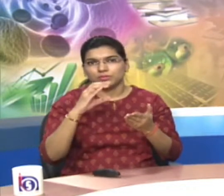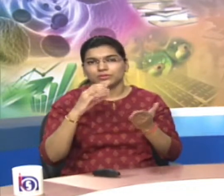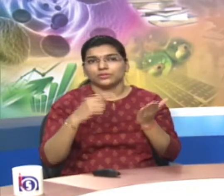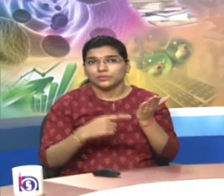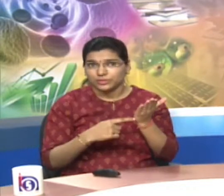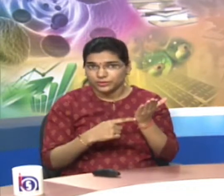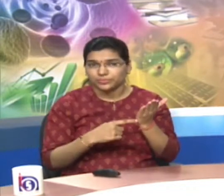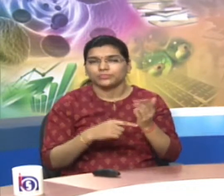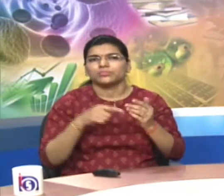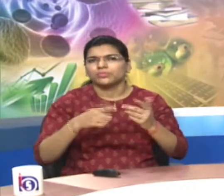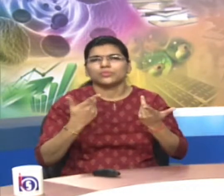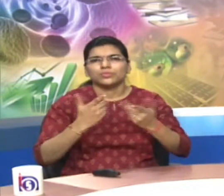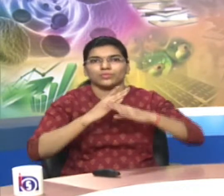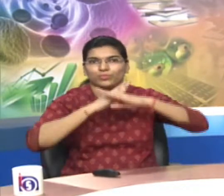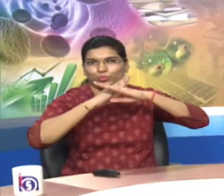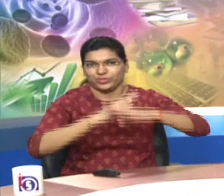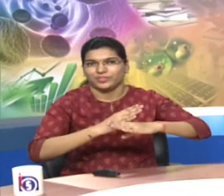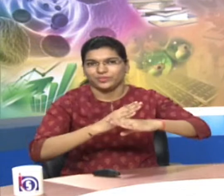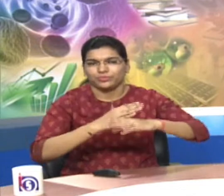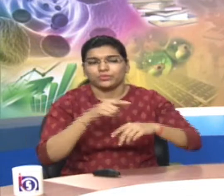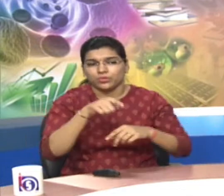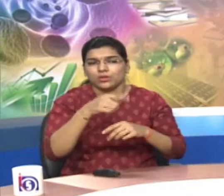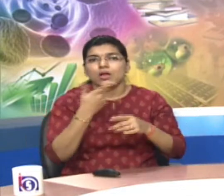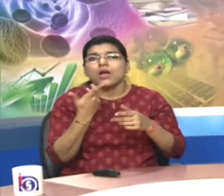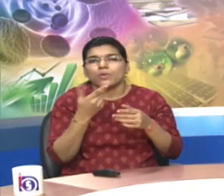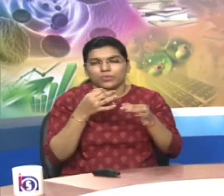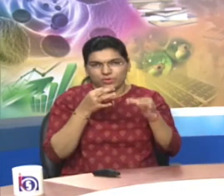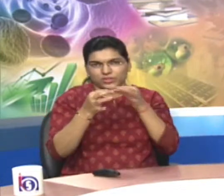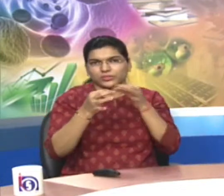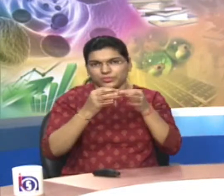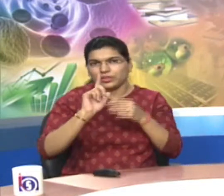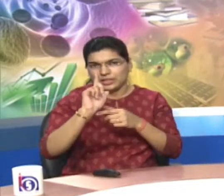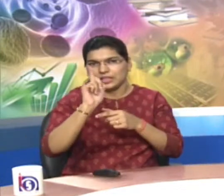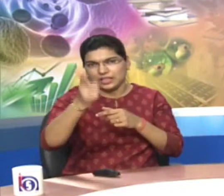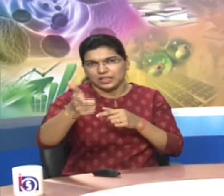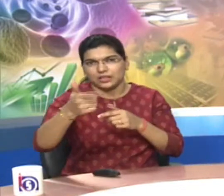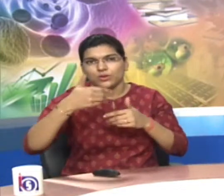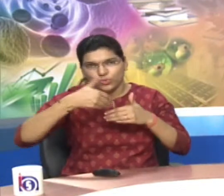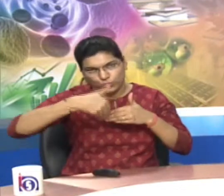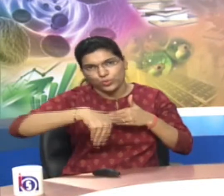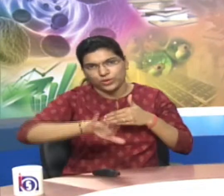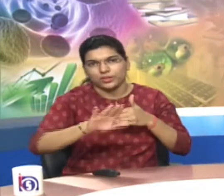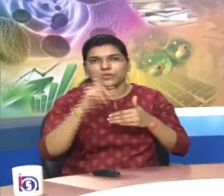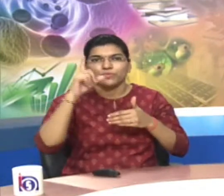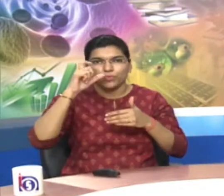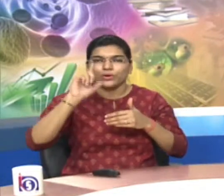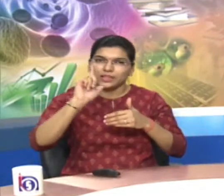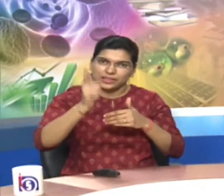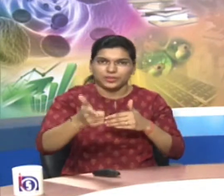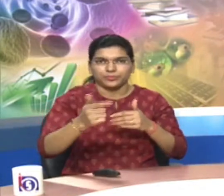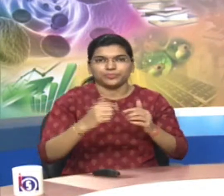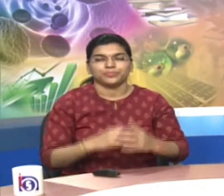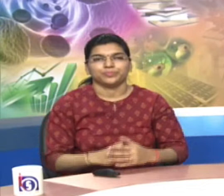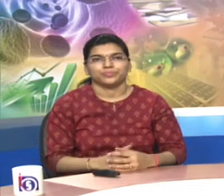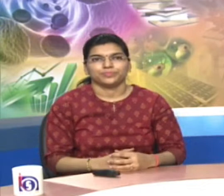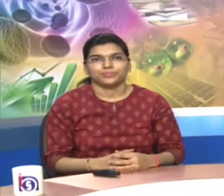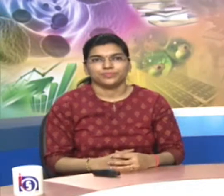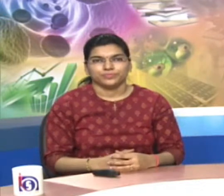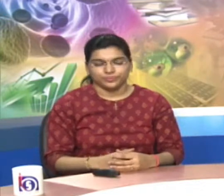protection. This is the sign of protection. I would be explaining this to you later.